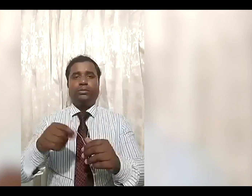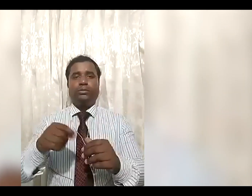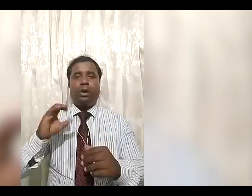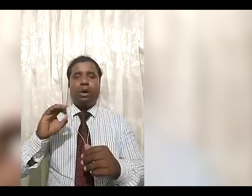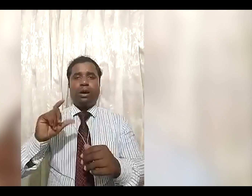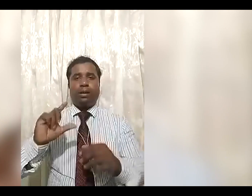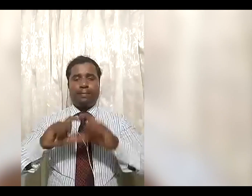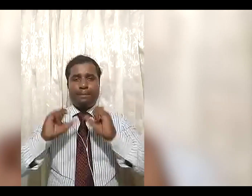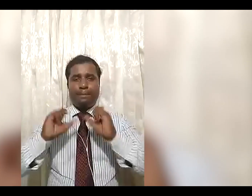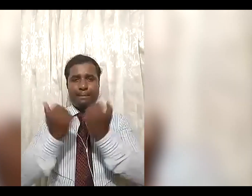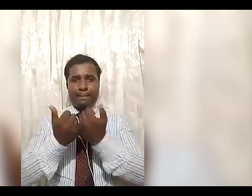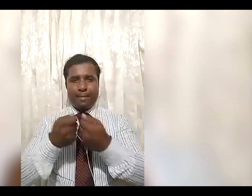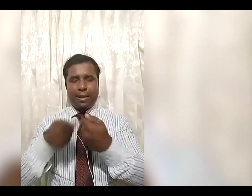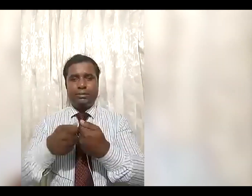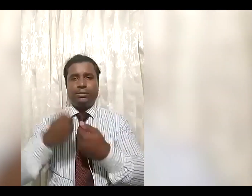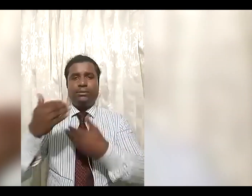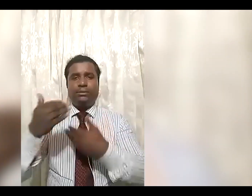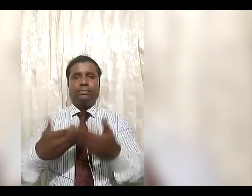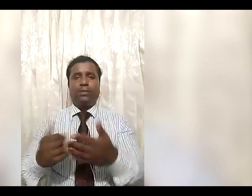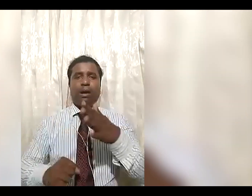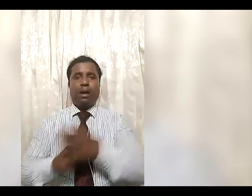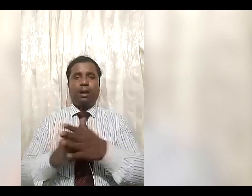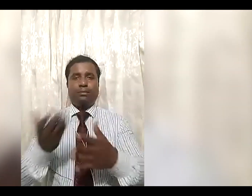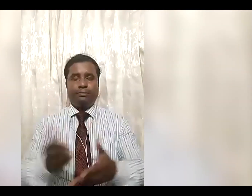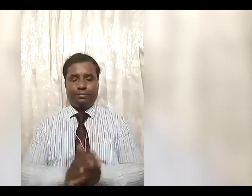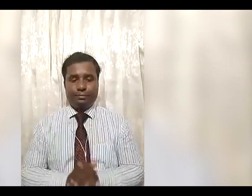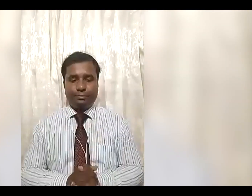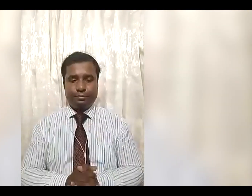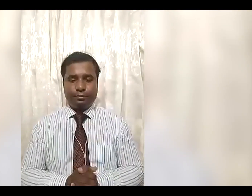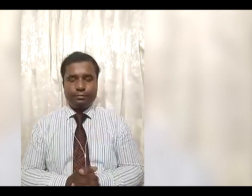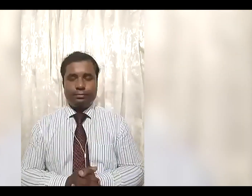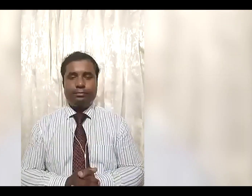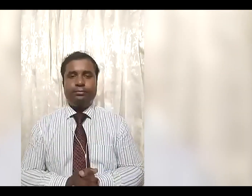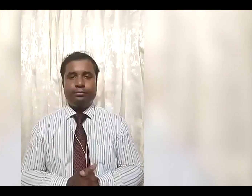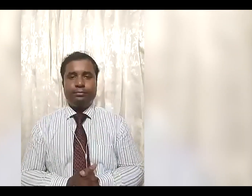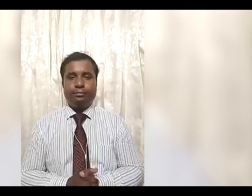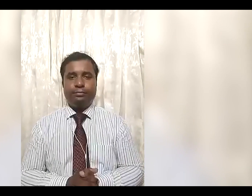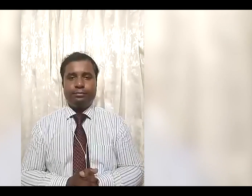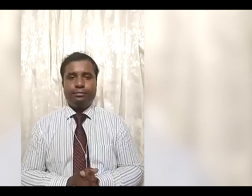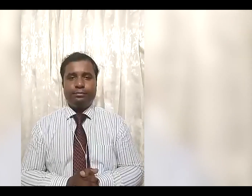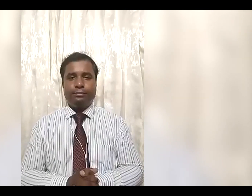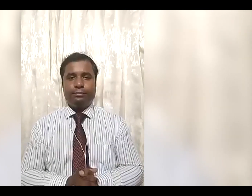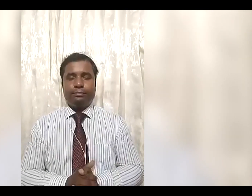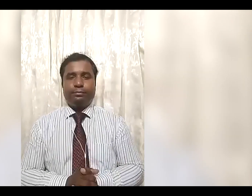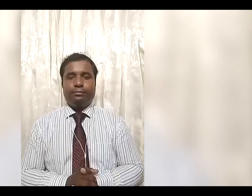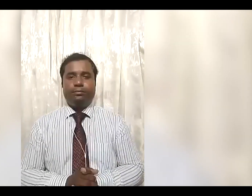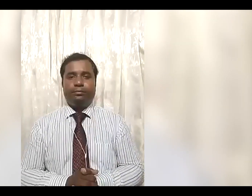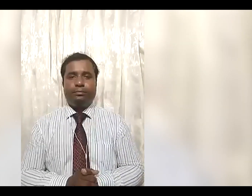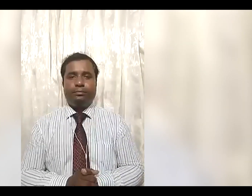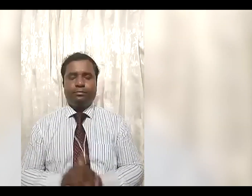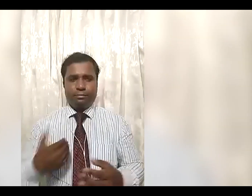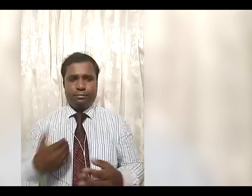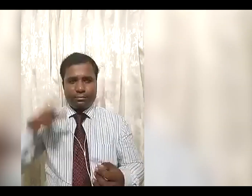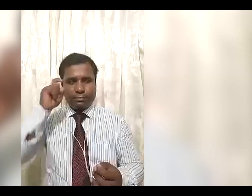I think those voices have to be heard, and we have to provide a platform for them to present those voices. So I hope this is going to be an issue which we are